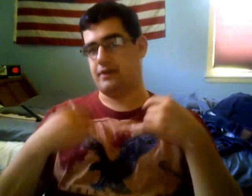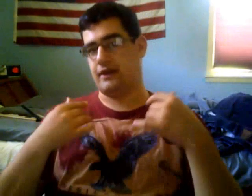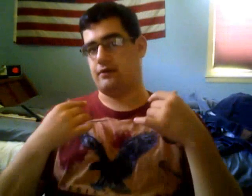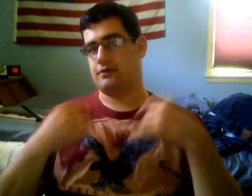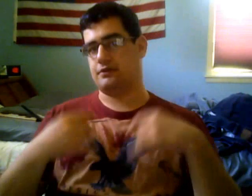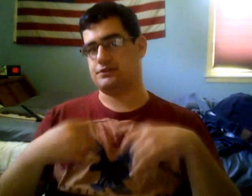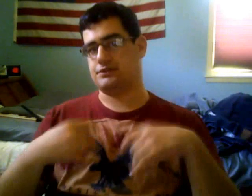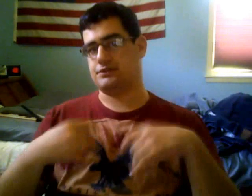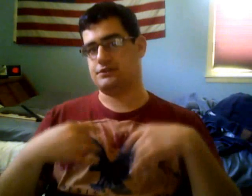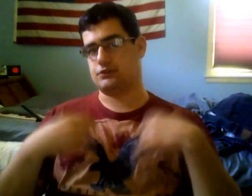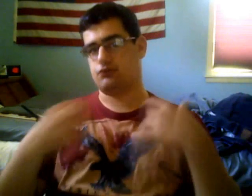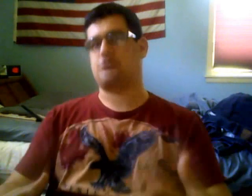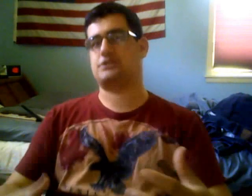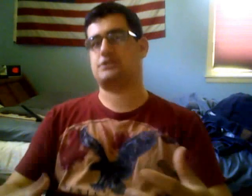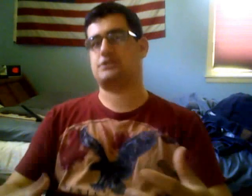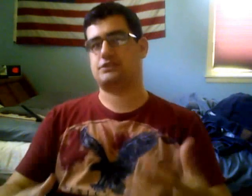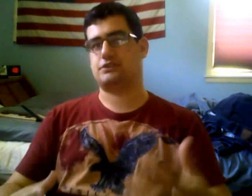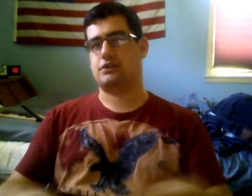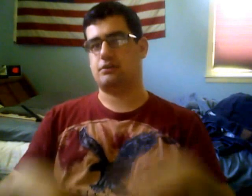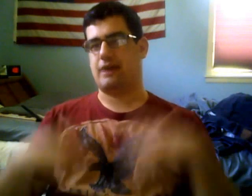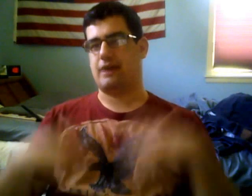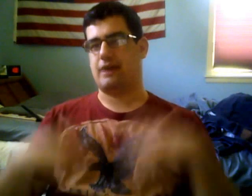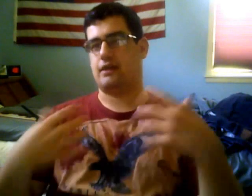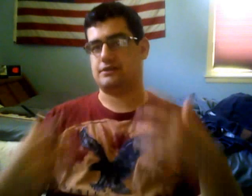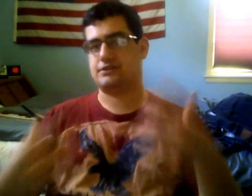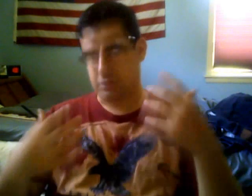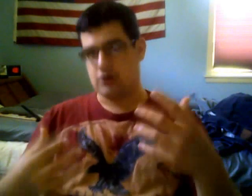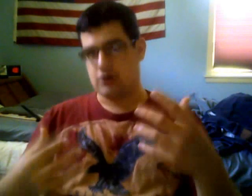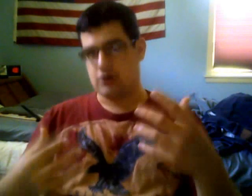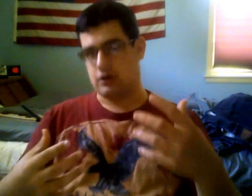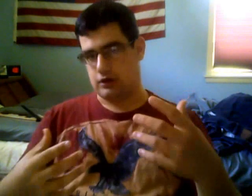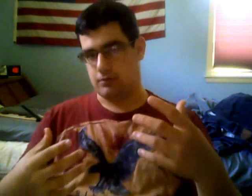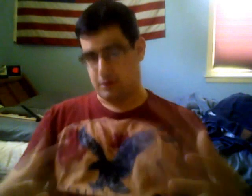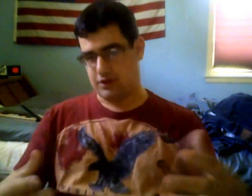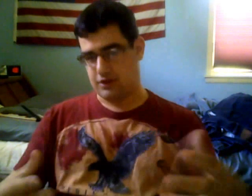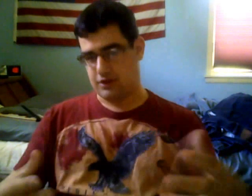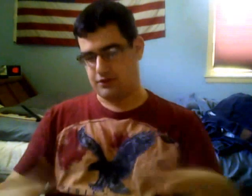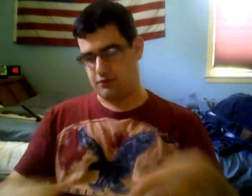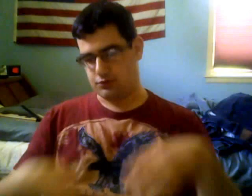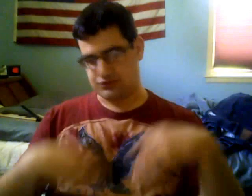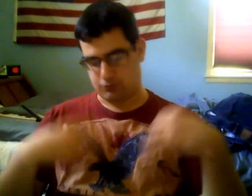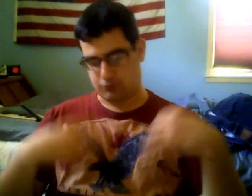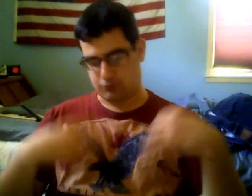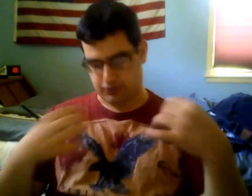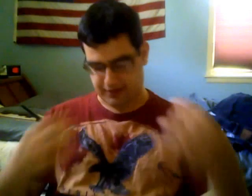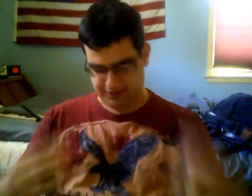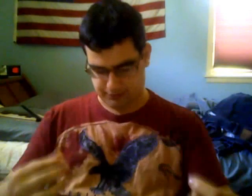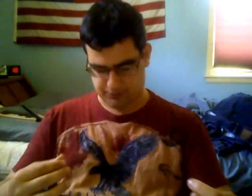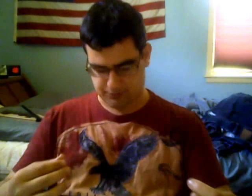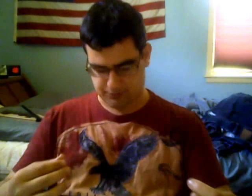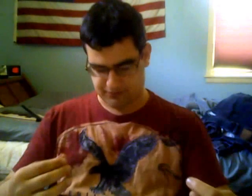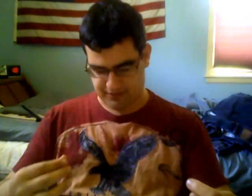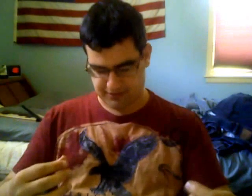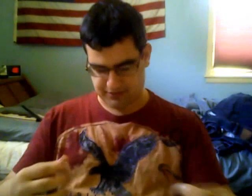campaigning on this trust balance. He used the Watergate scandal to his